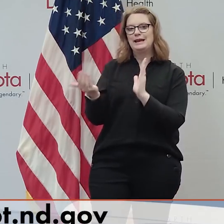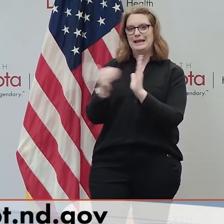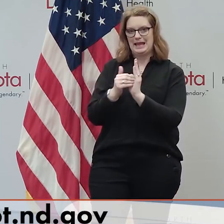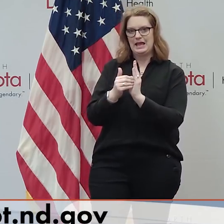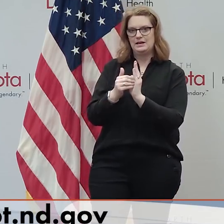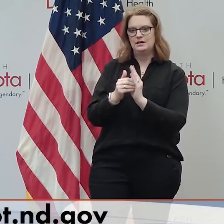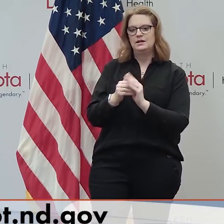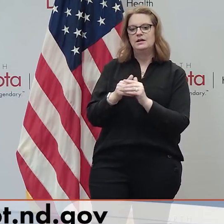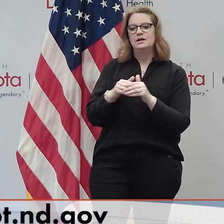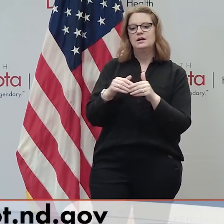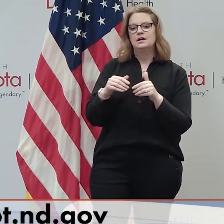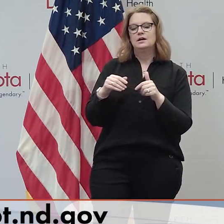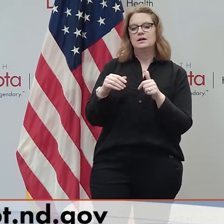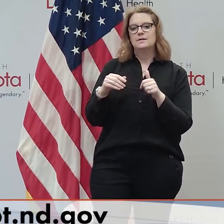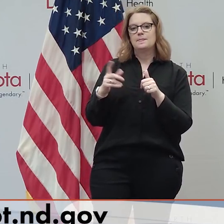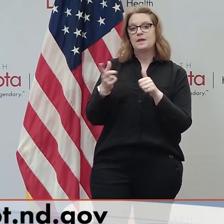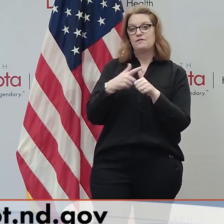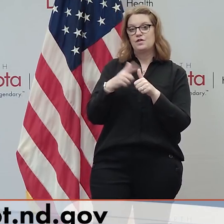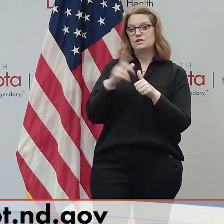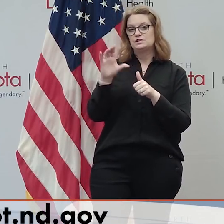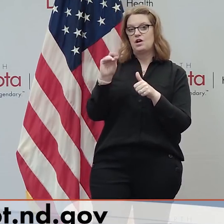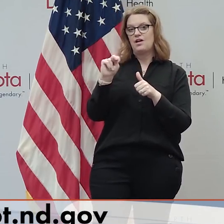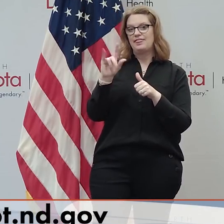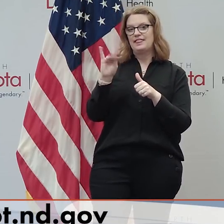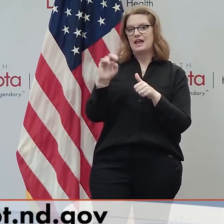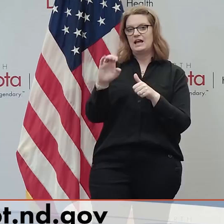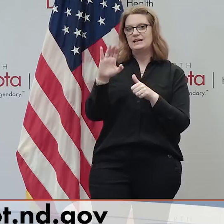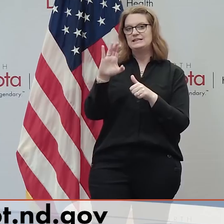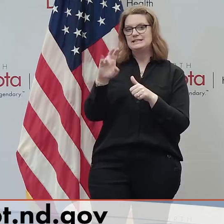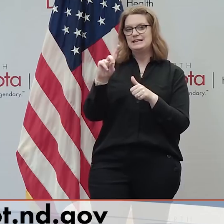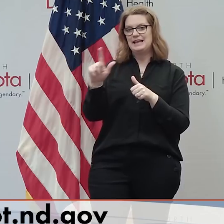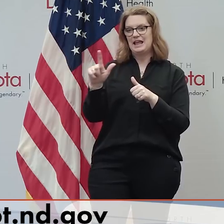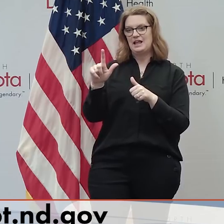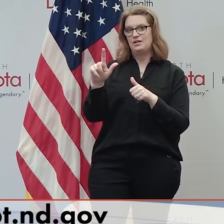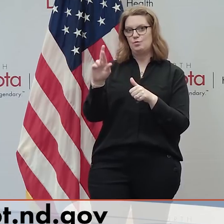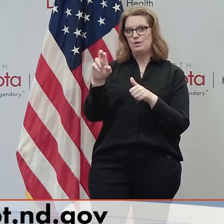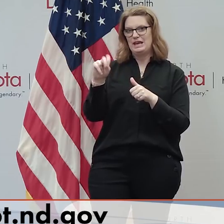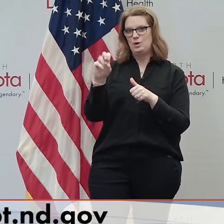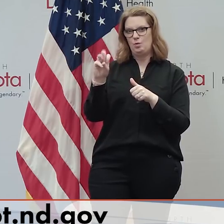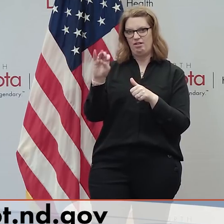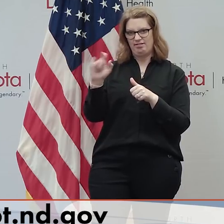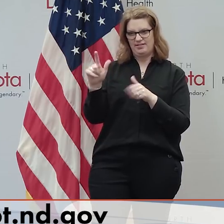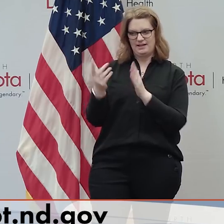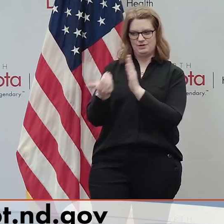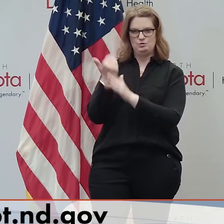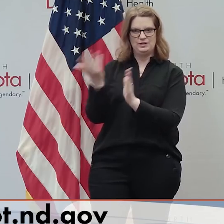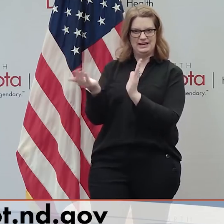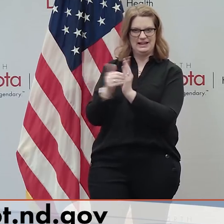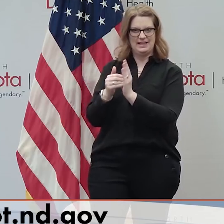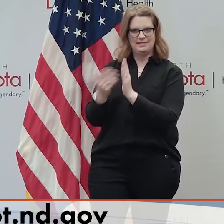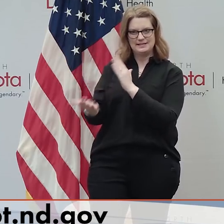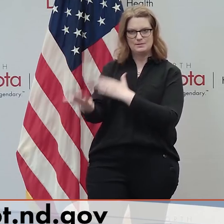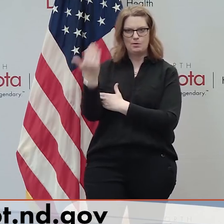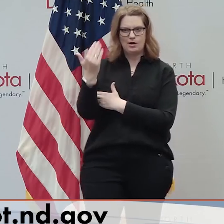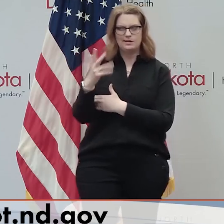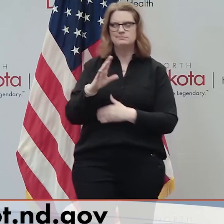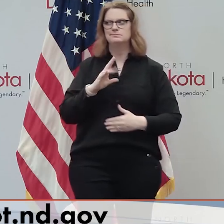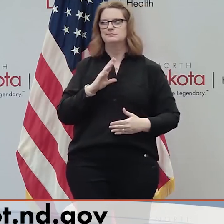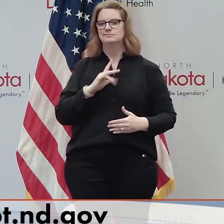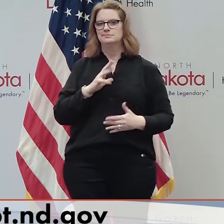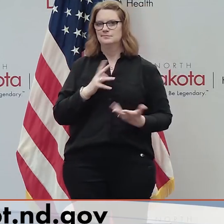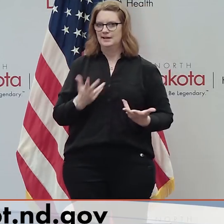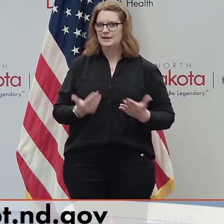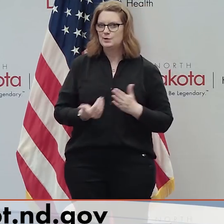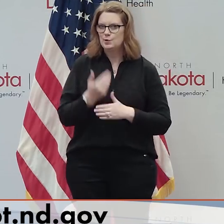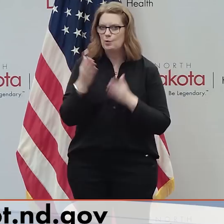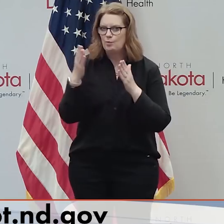there. Had the first online CDL renewal this morning. So again, innovation happening. And one of the